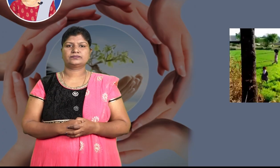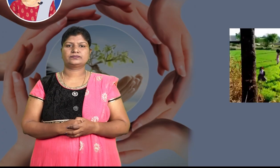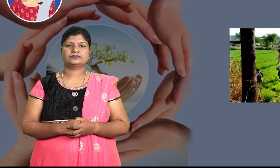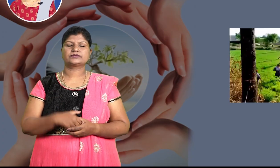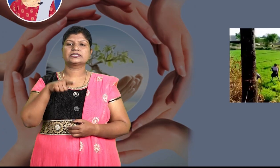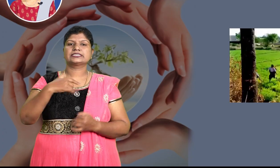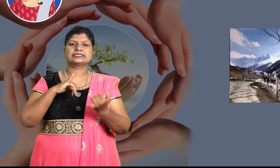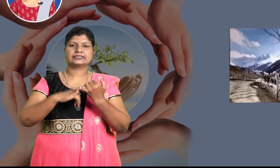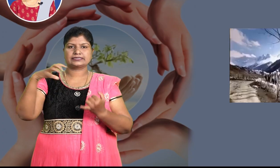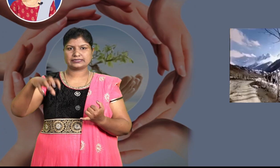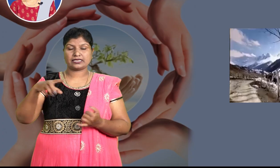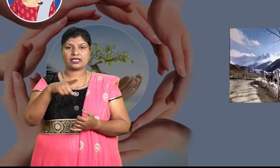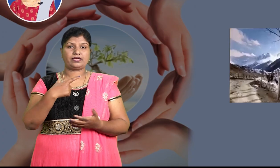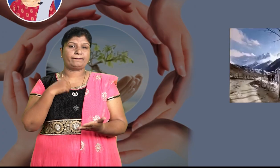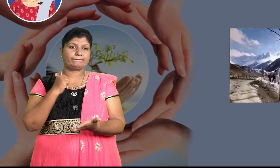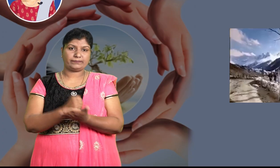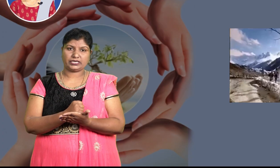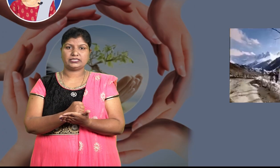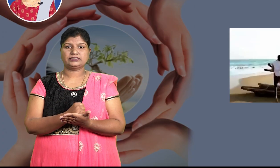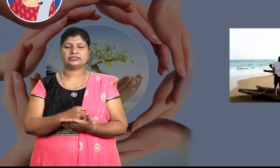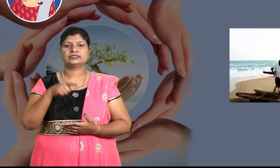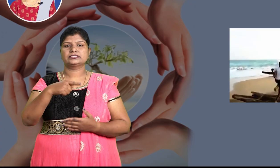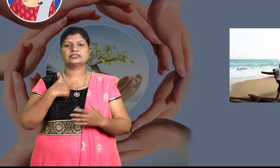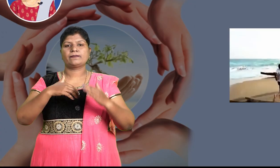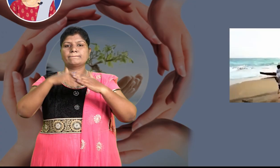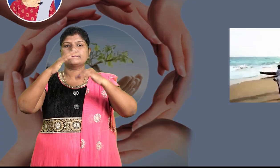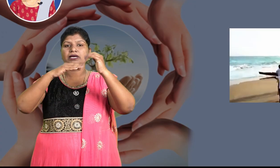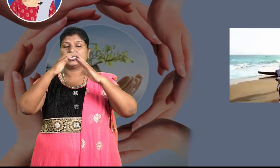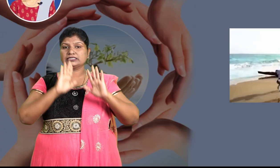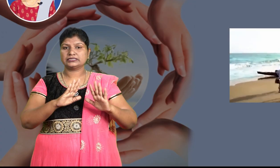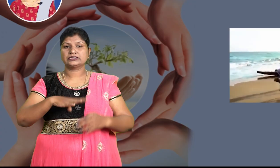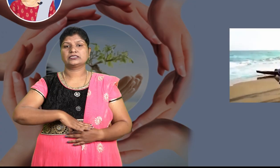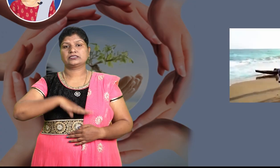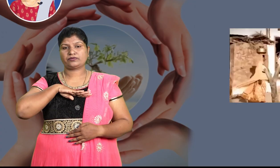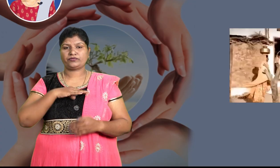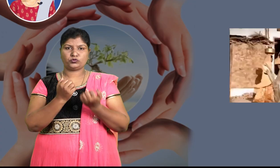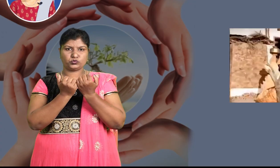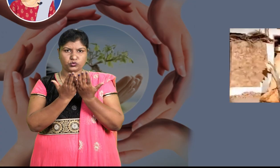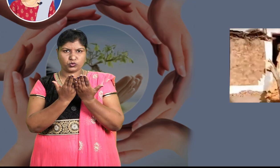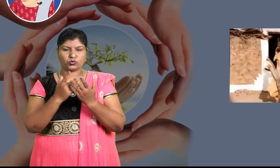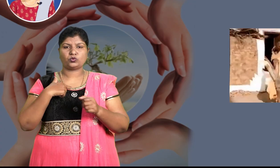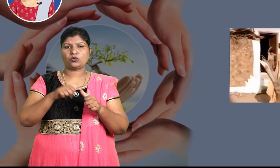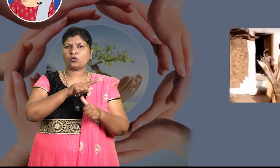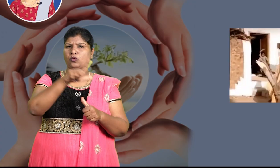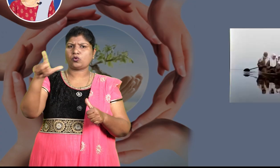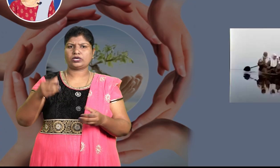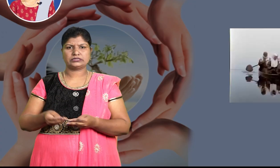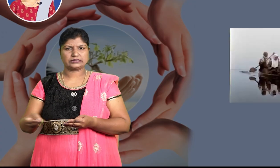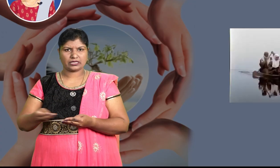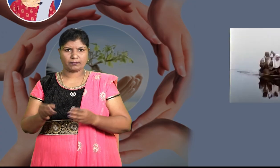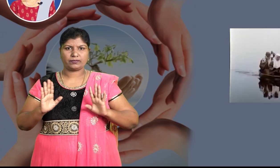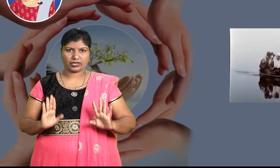The state has to ensure the buildings of sufficient schools in all neighborhoods,